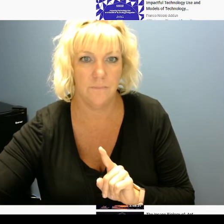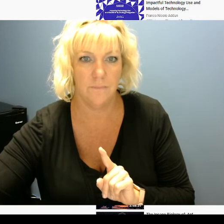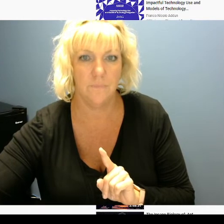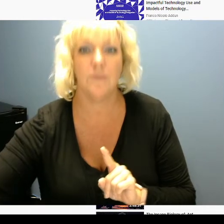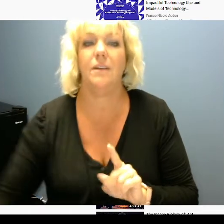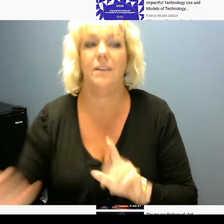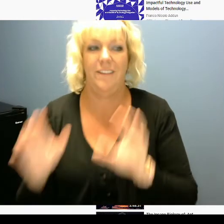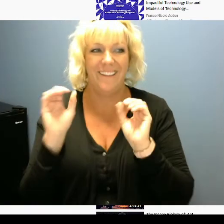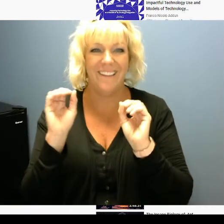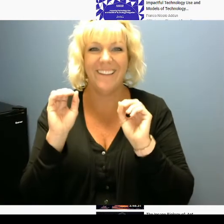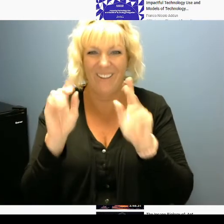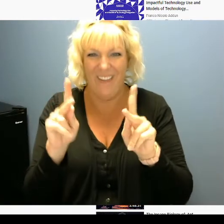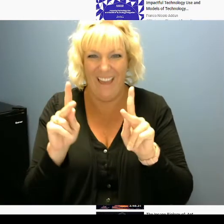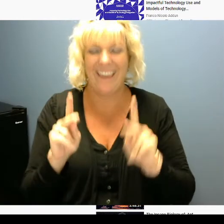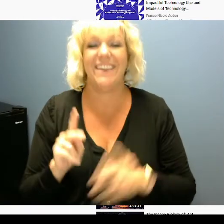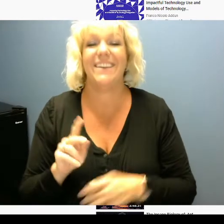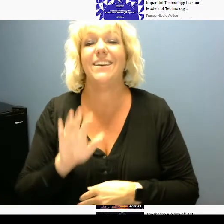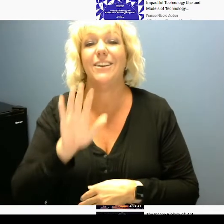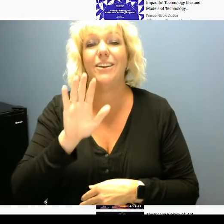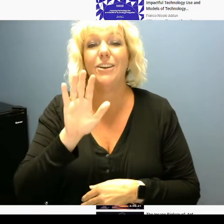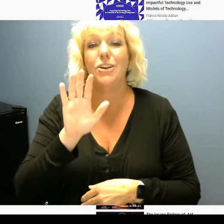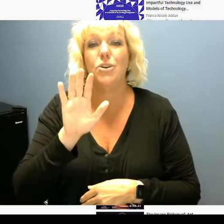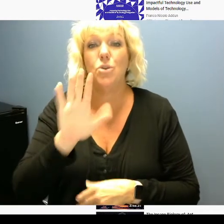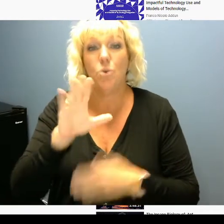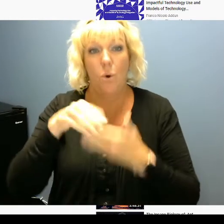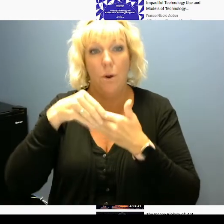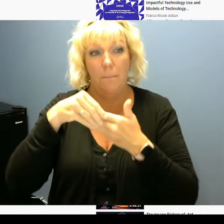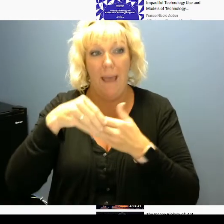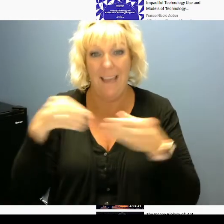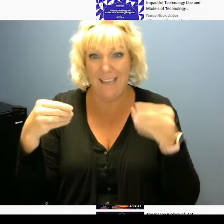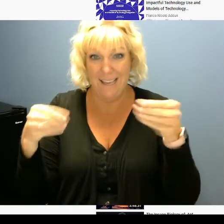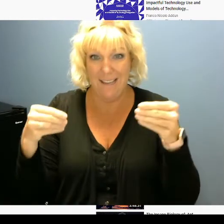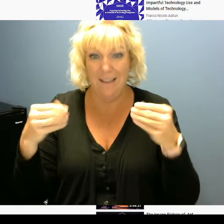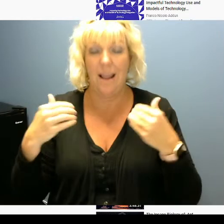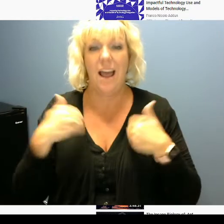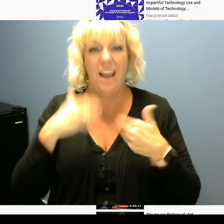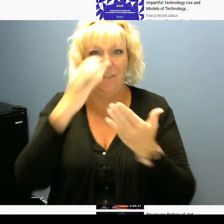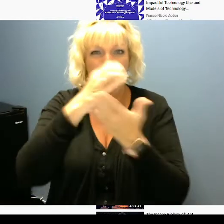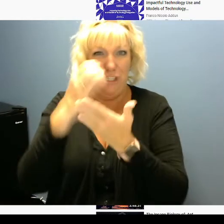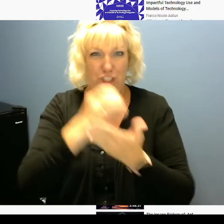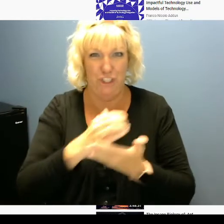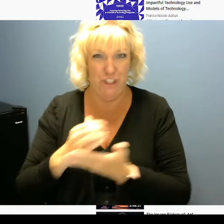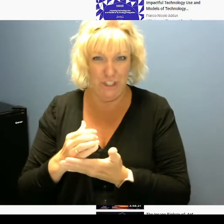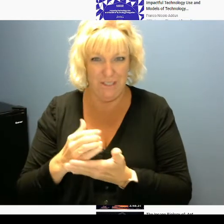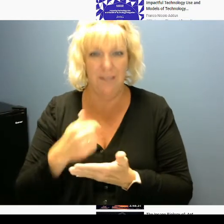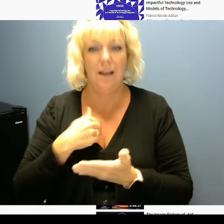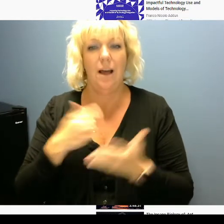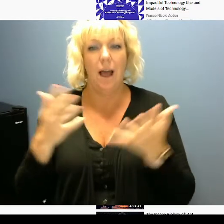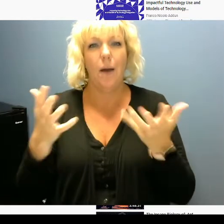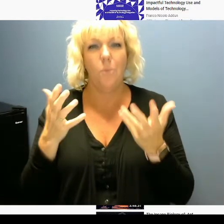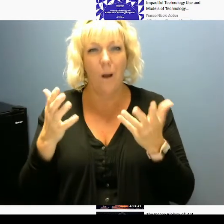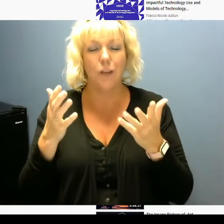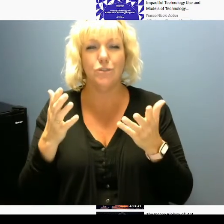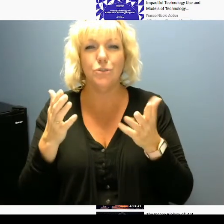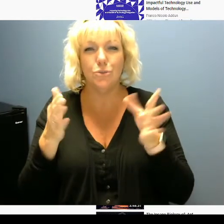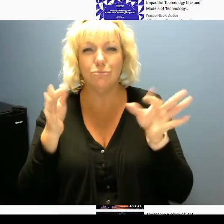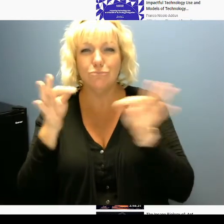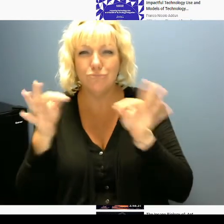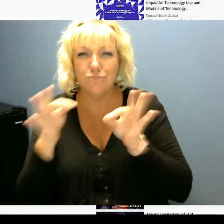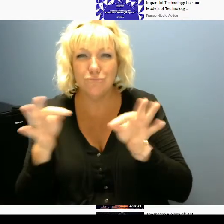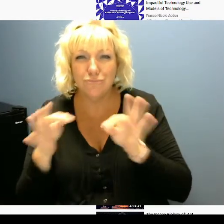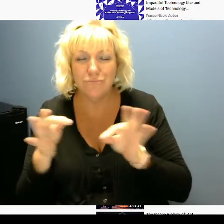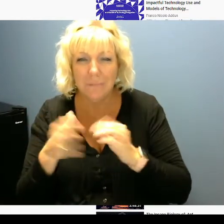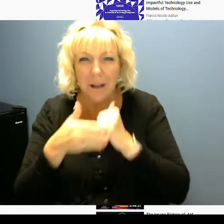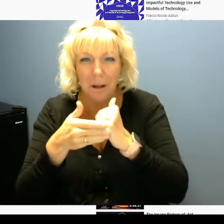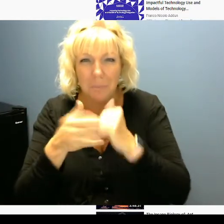All right, you've got a handful of images in the lecture module, and I asked you some questions. So I just wanted to kind of make some conclusions for you.